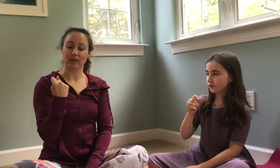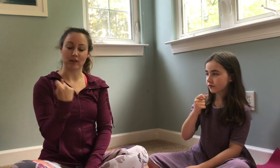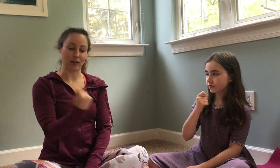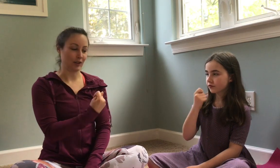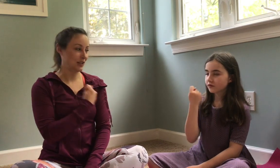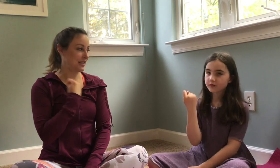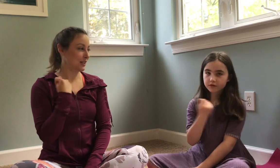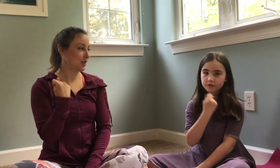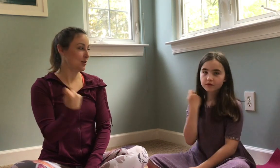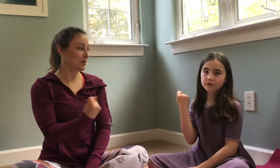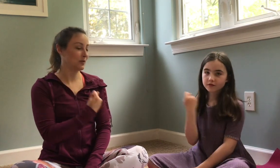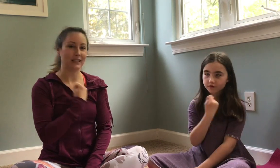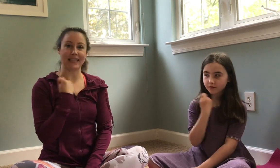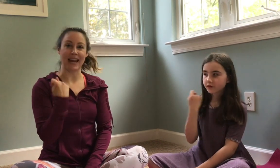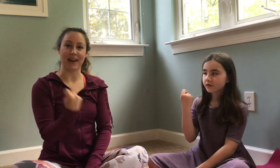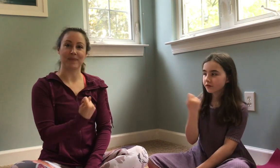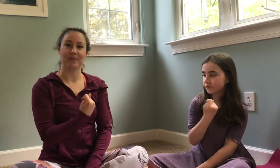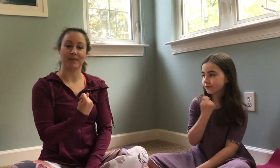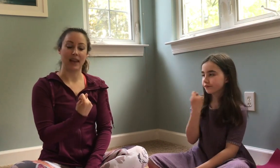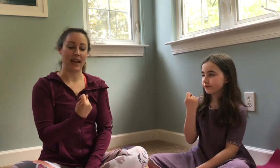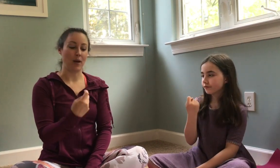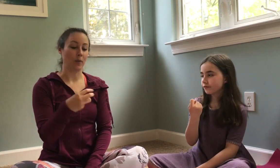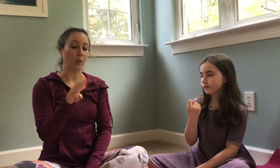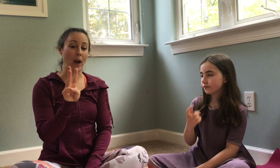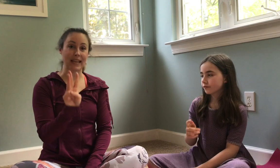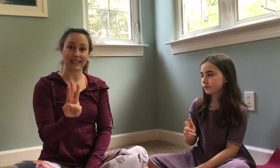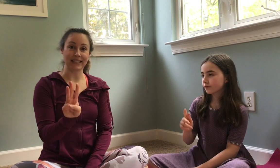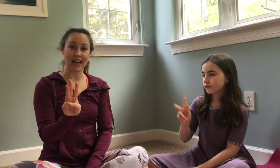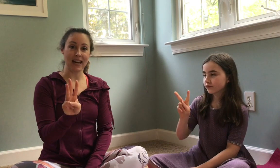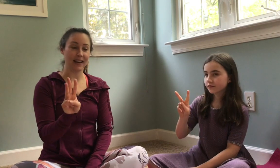circle. Tuesday. Wednesday.